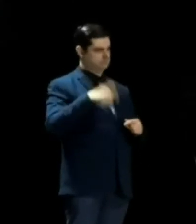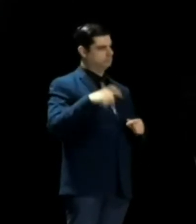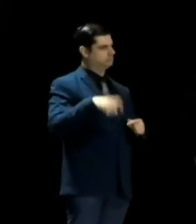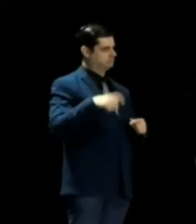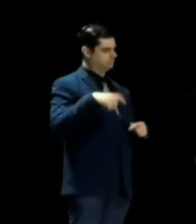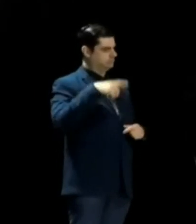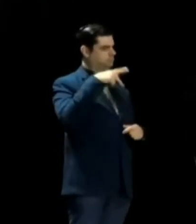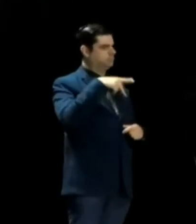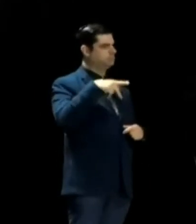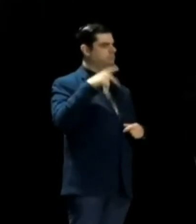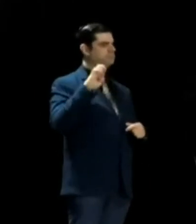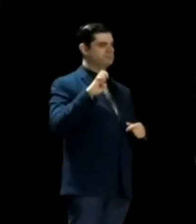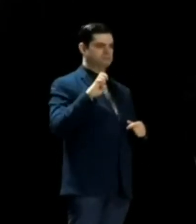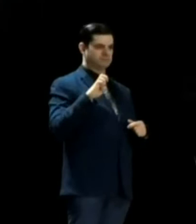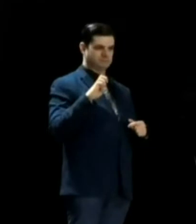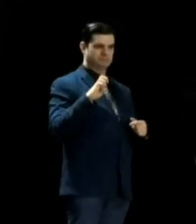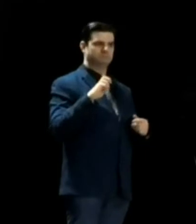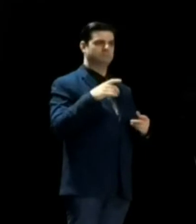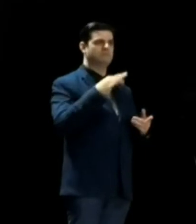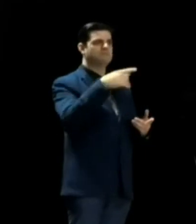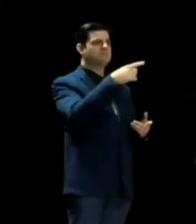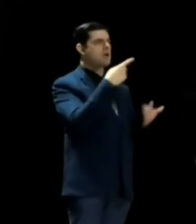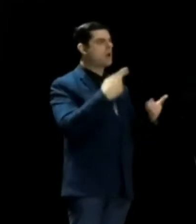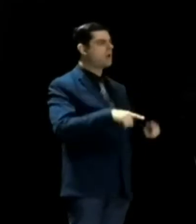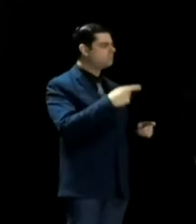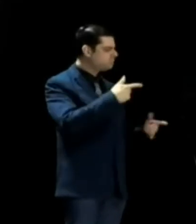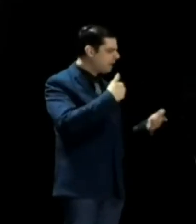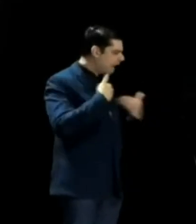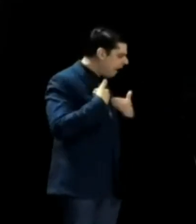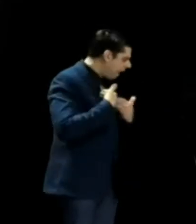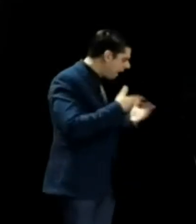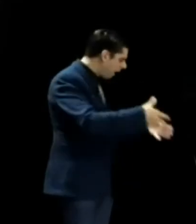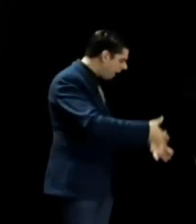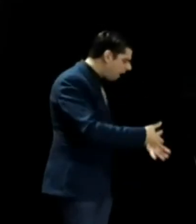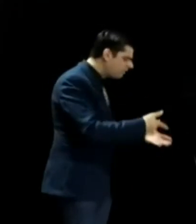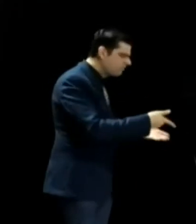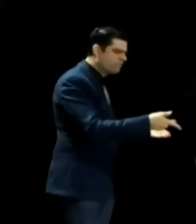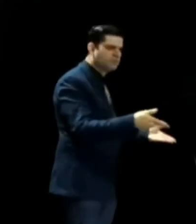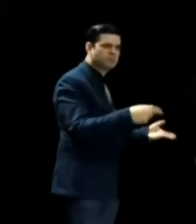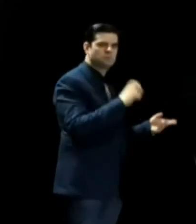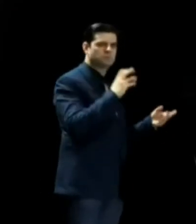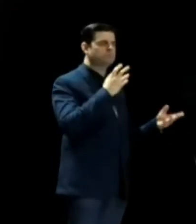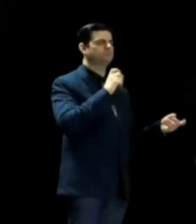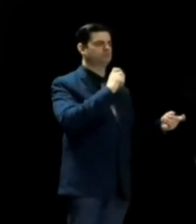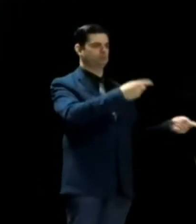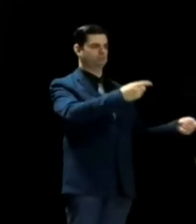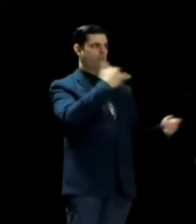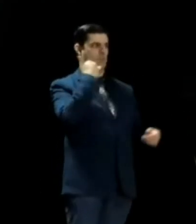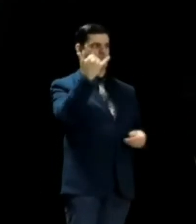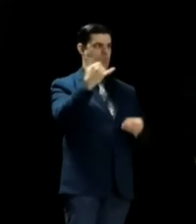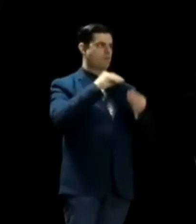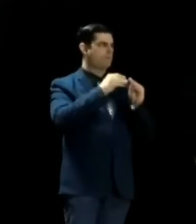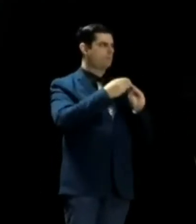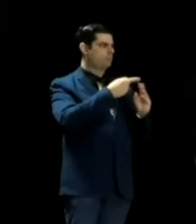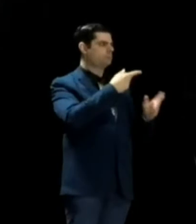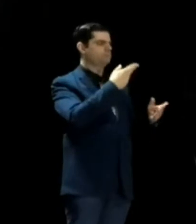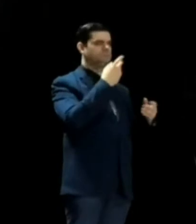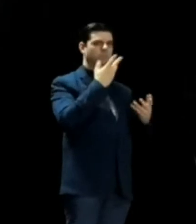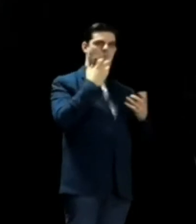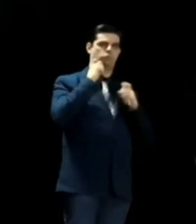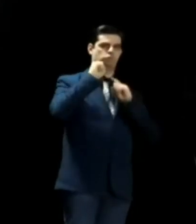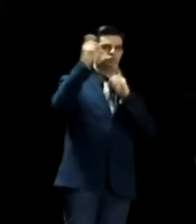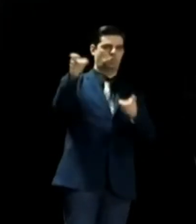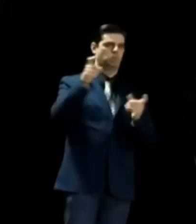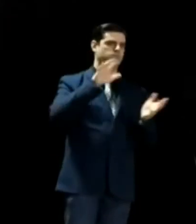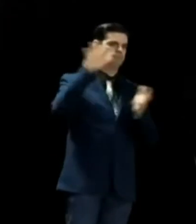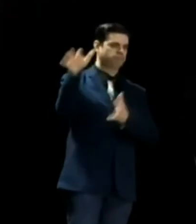masks or gowns that you've had at your business, and you have some extra ones you want to give them to us for emergency management.